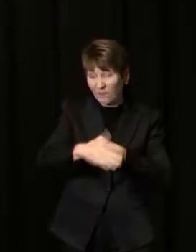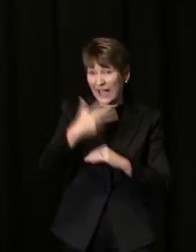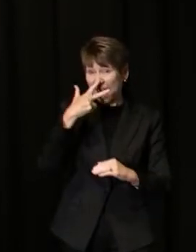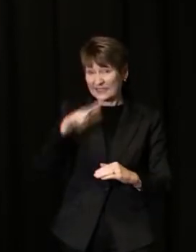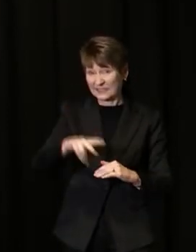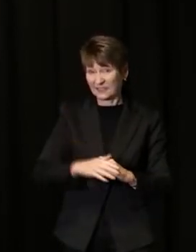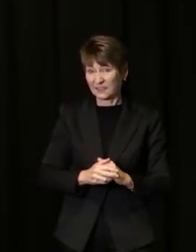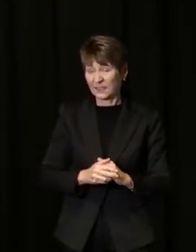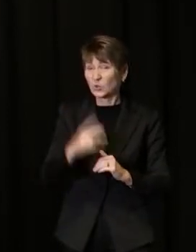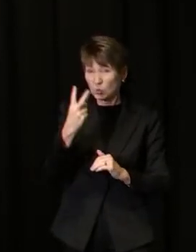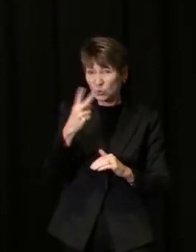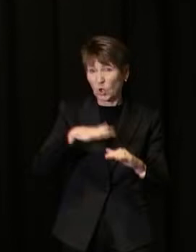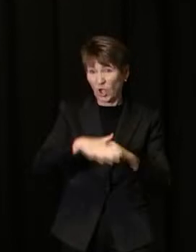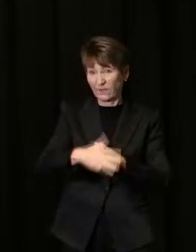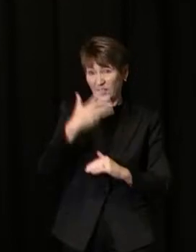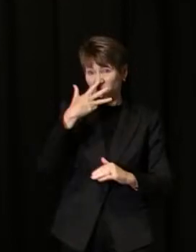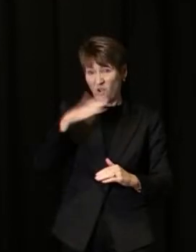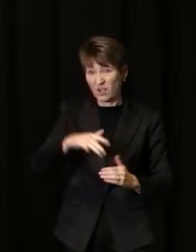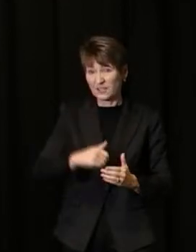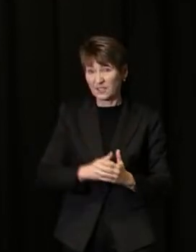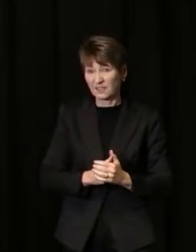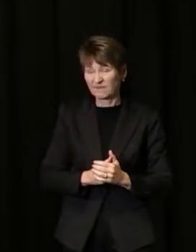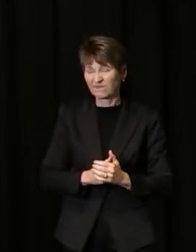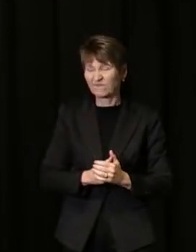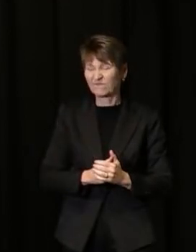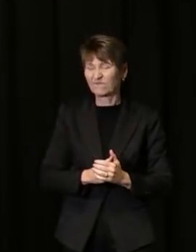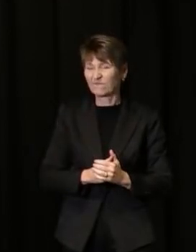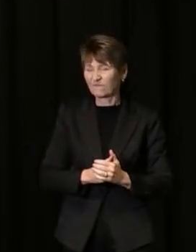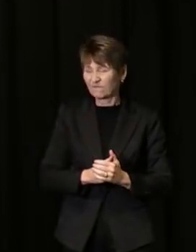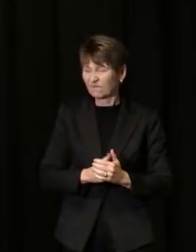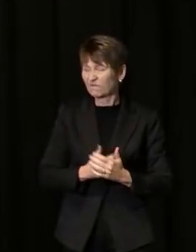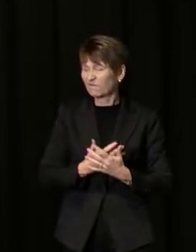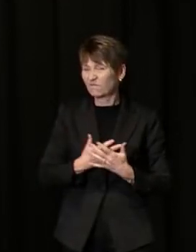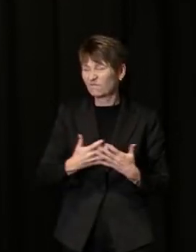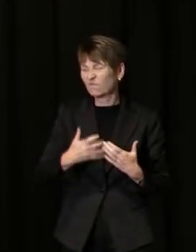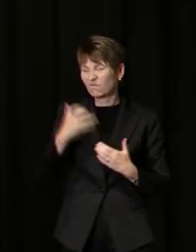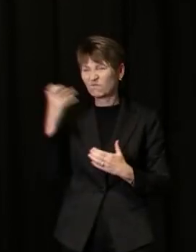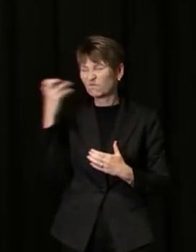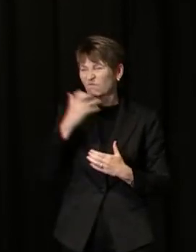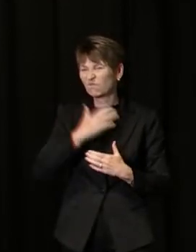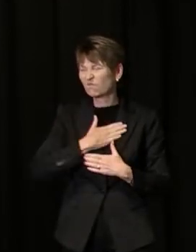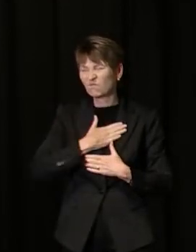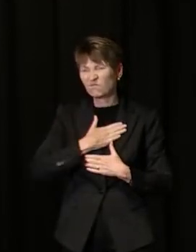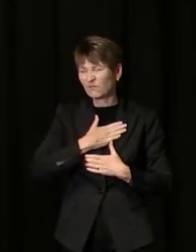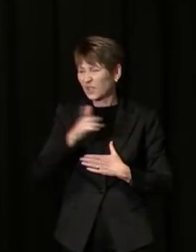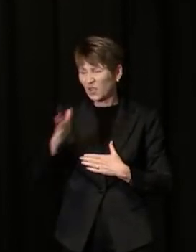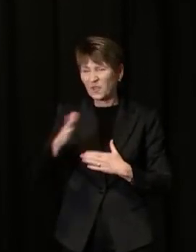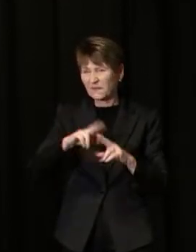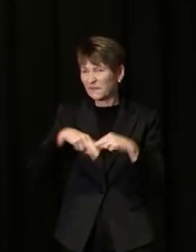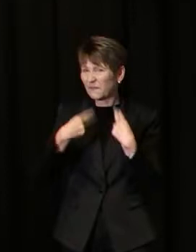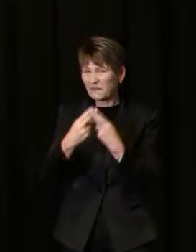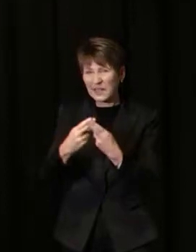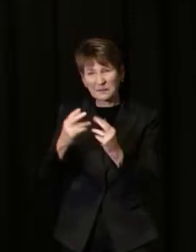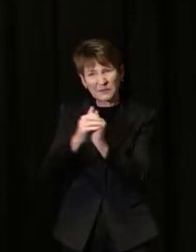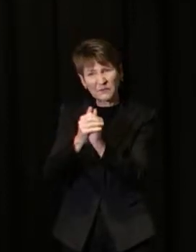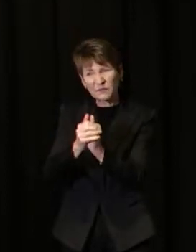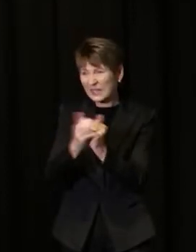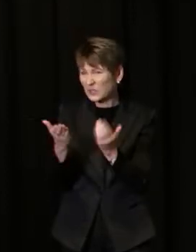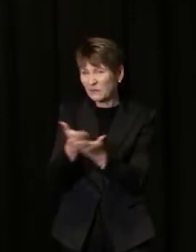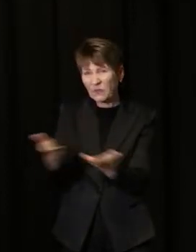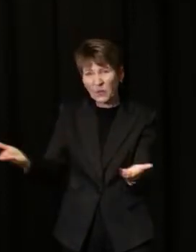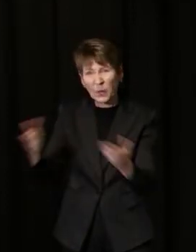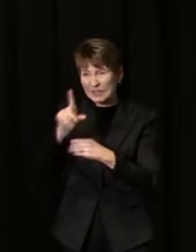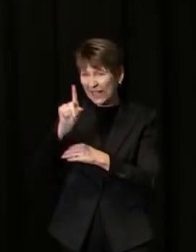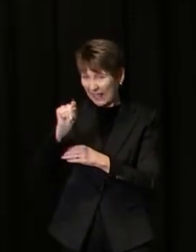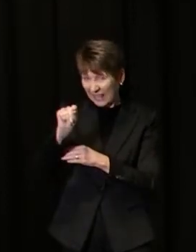and two in their 90s. We, of course, send our condolences and our best wishes and our thoughts to the families and friends of each of those